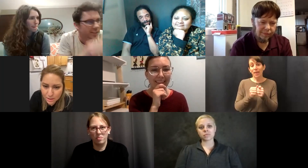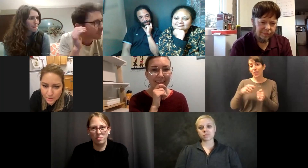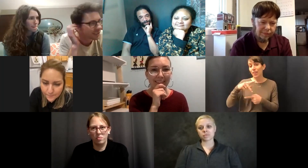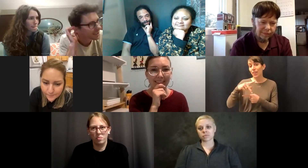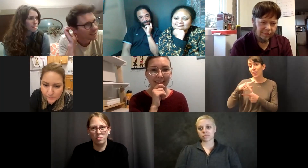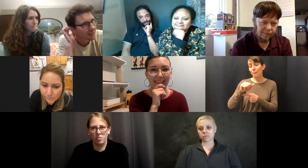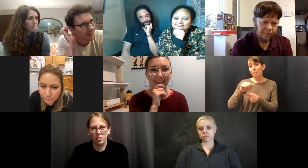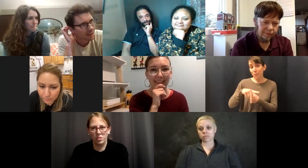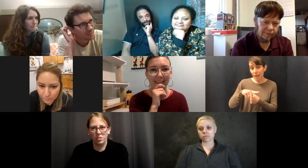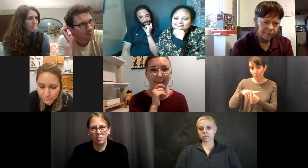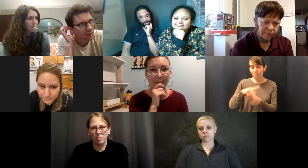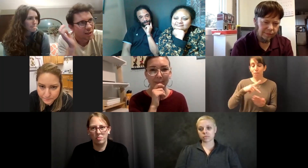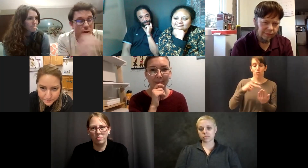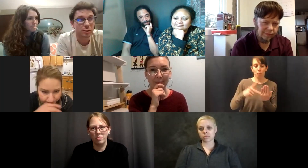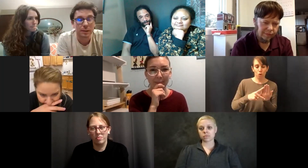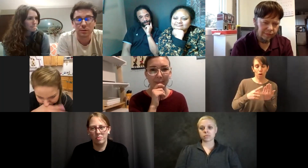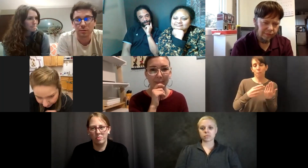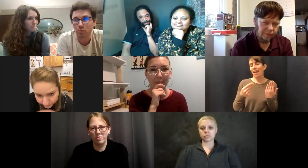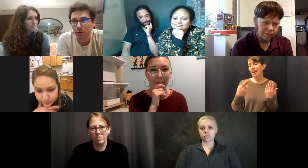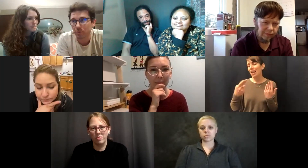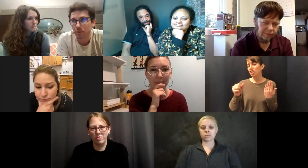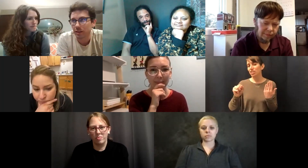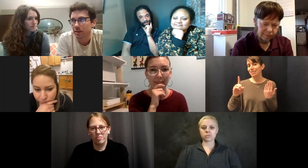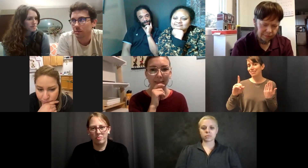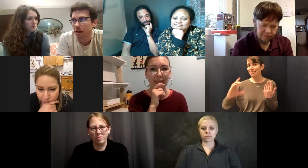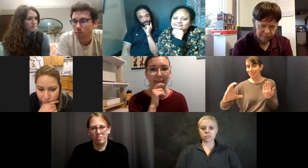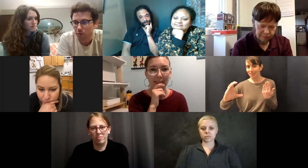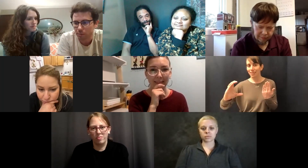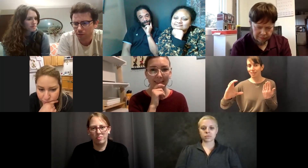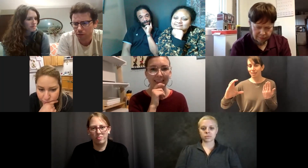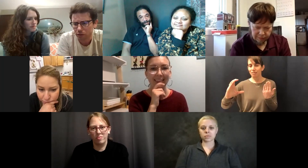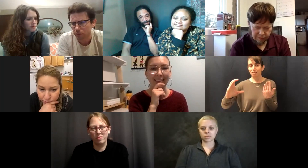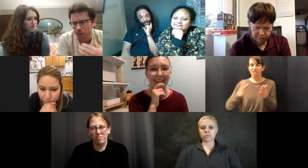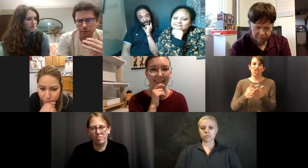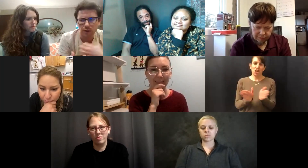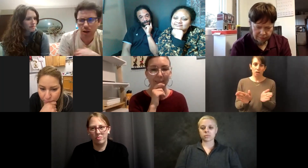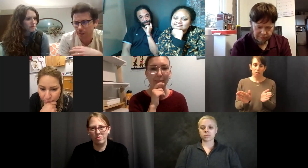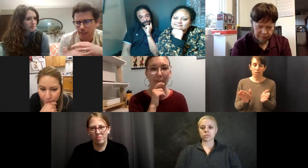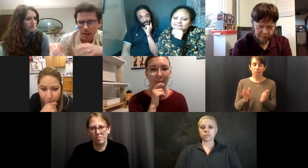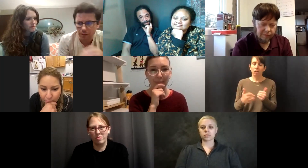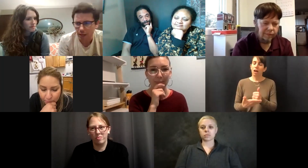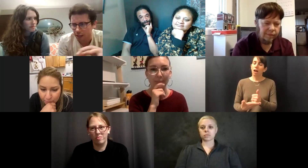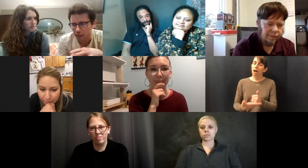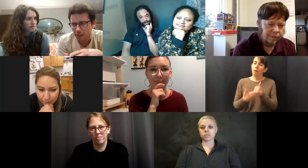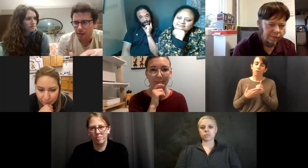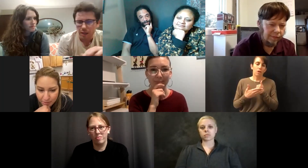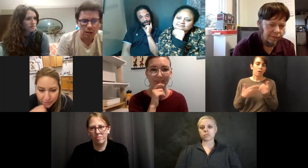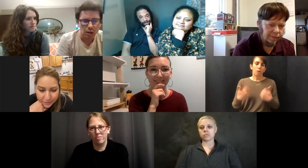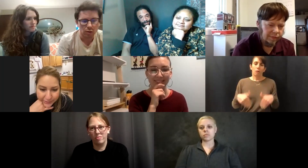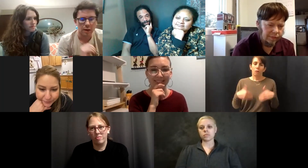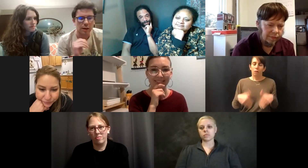and HSDC, those have been really, really helpful and beneficial for us in